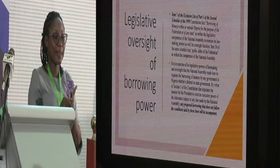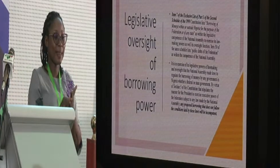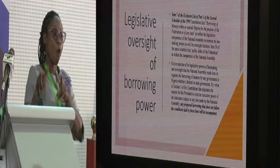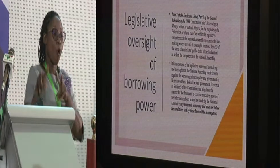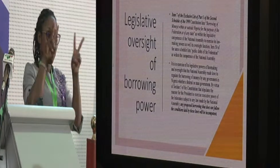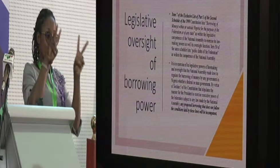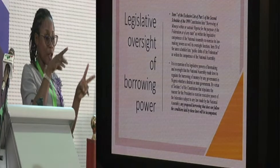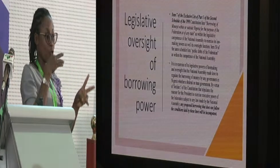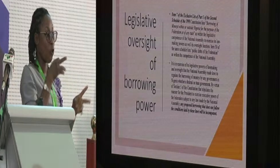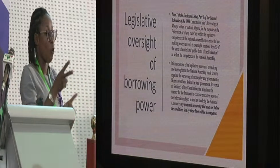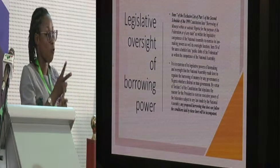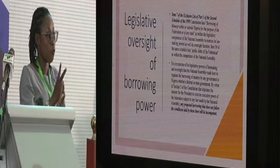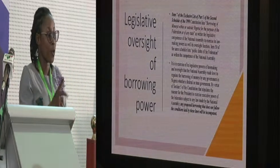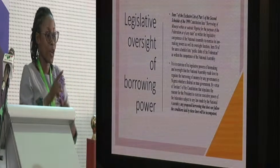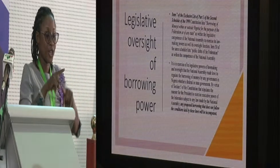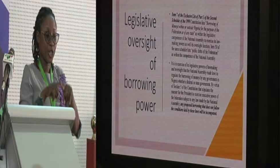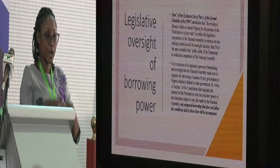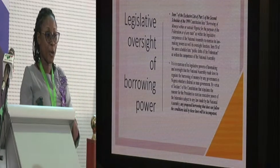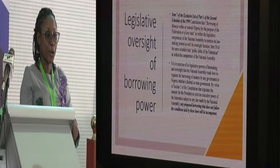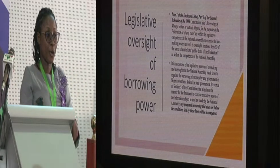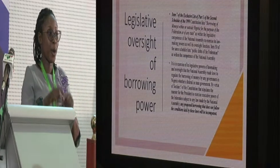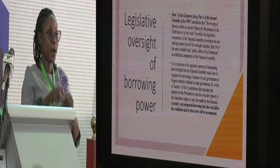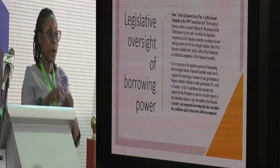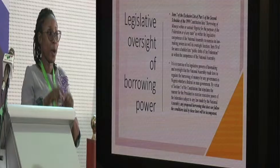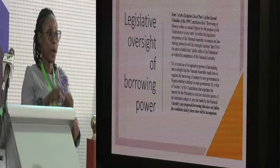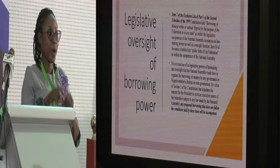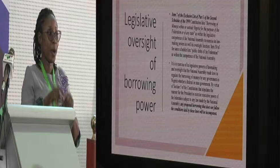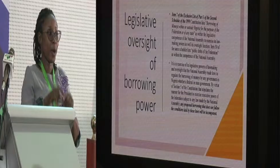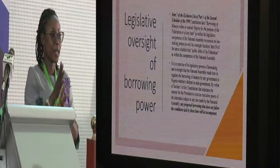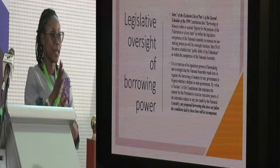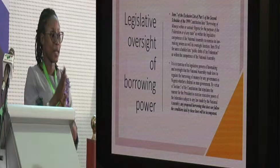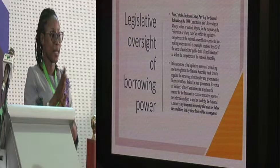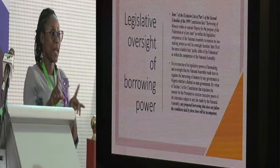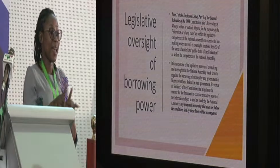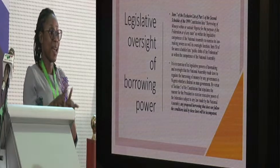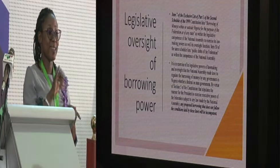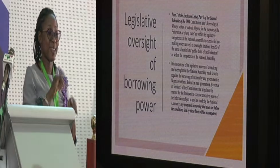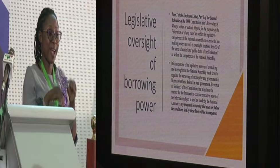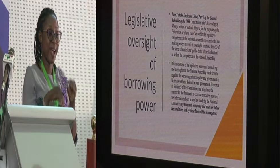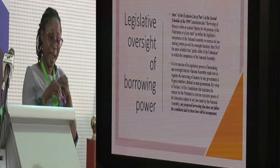of borrowing lies with the National Assembly. And as I argue,